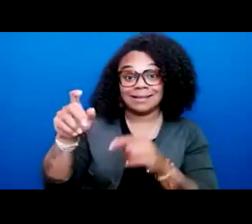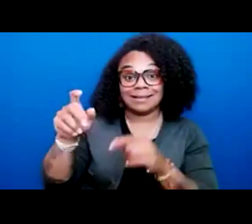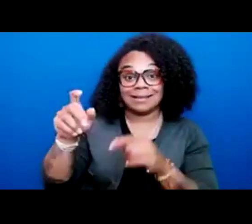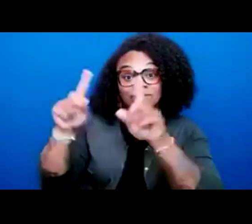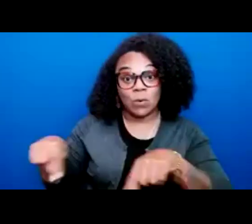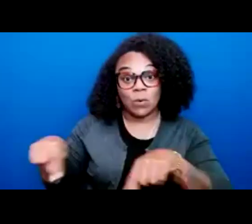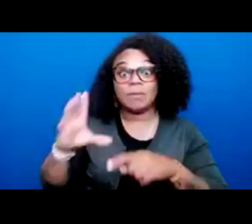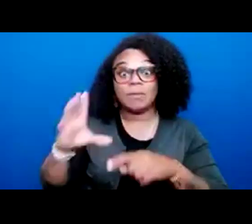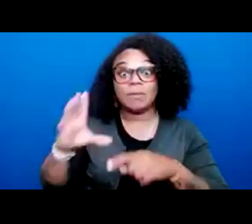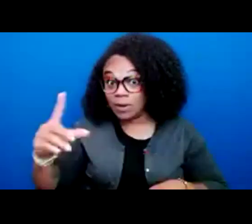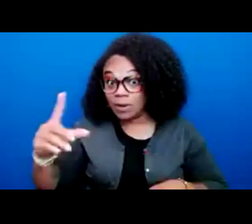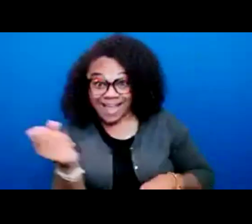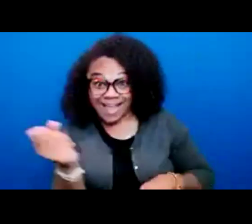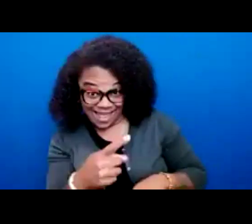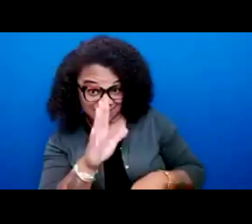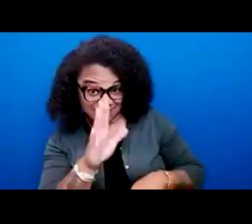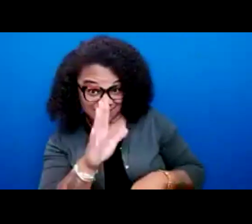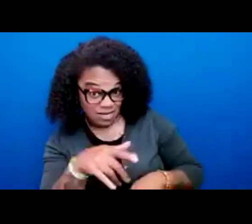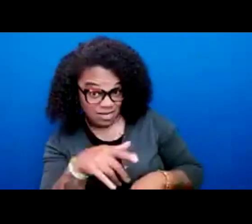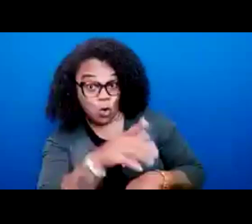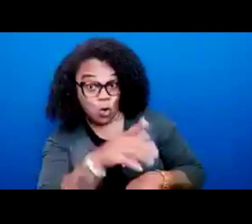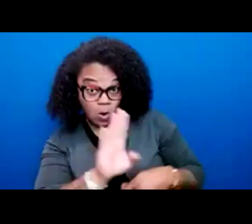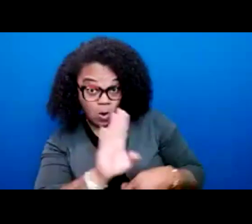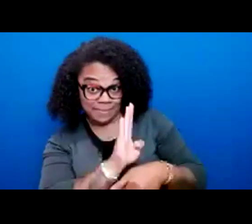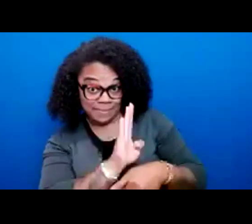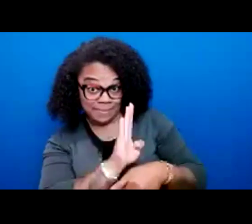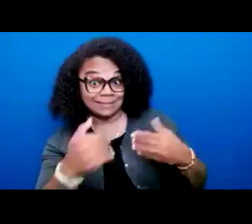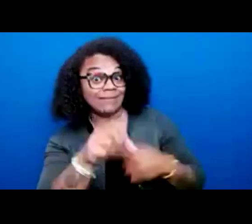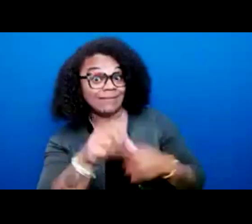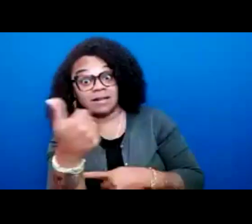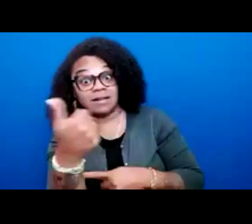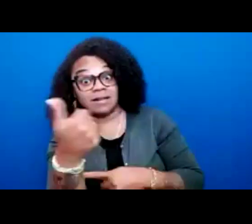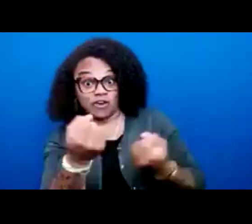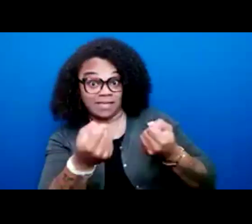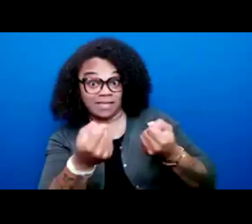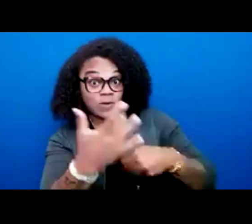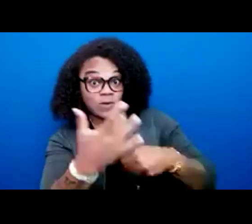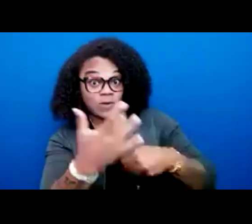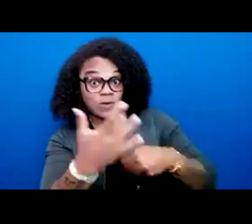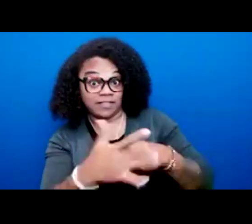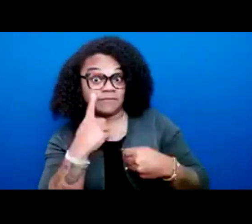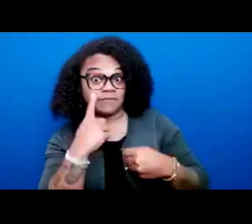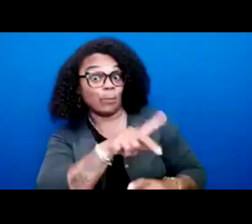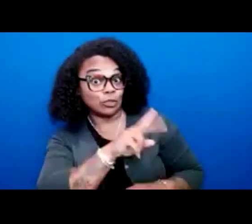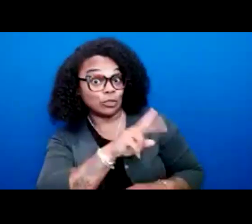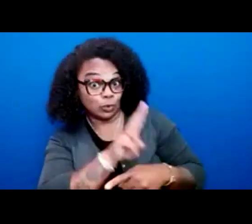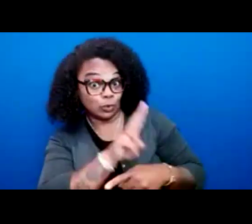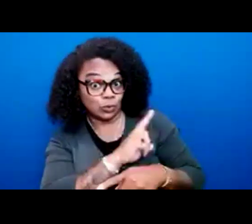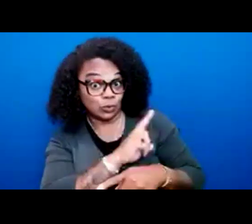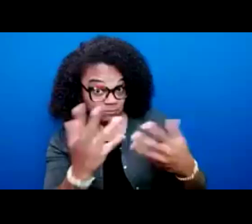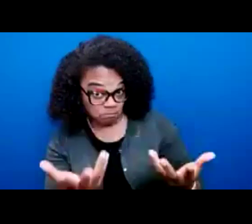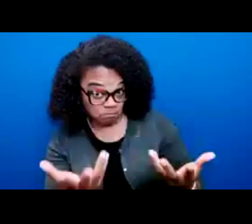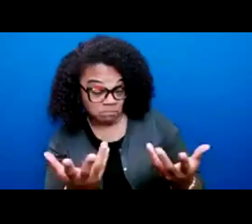another vehicle available for personal use? What is the percentage of business that